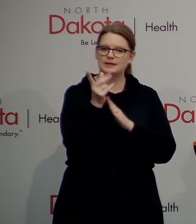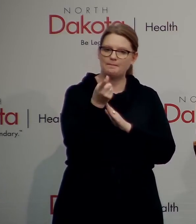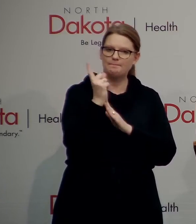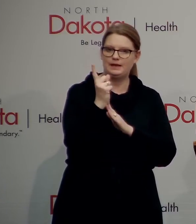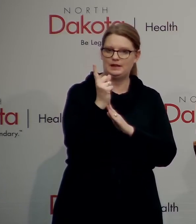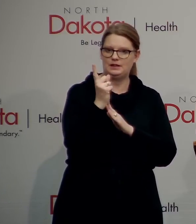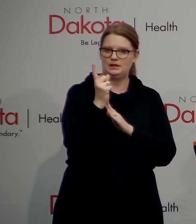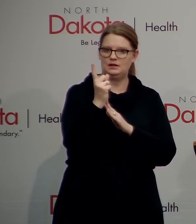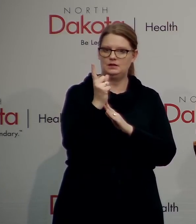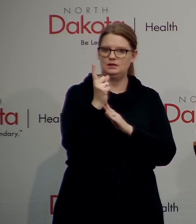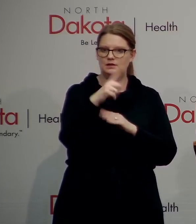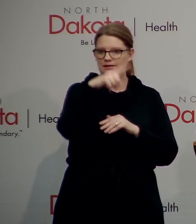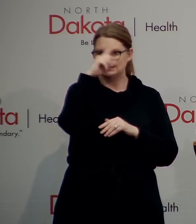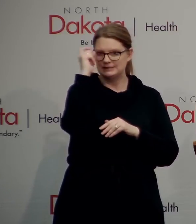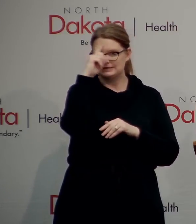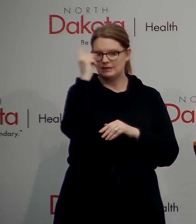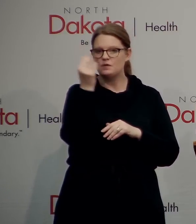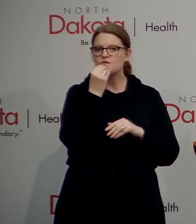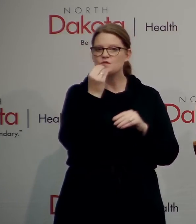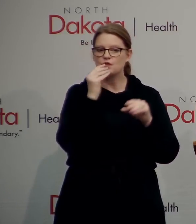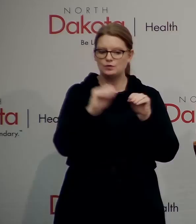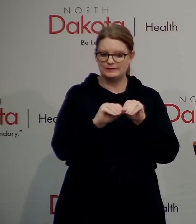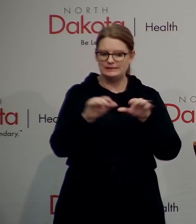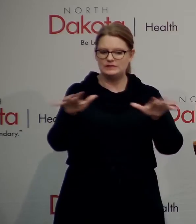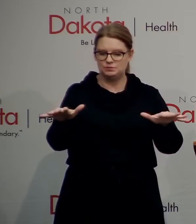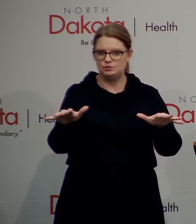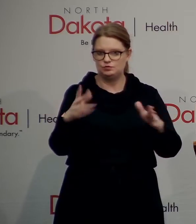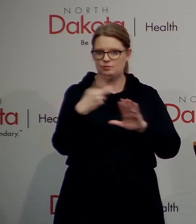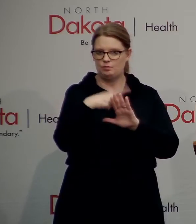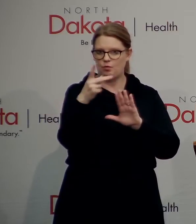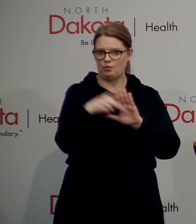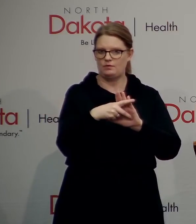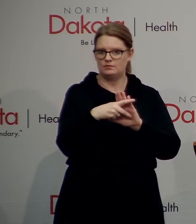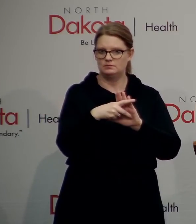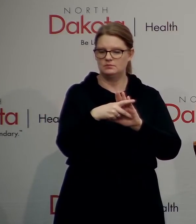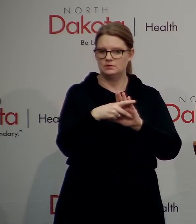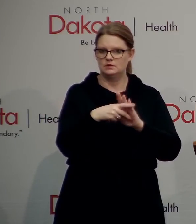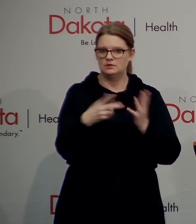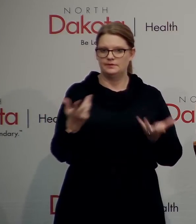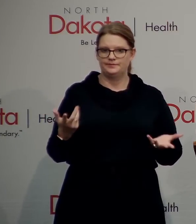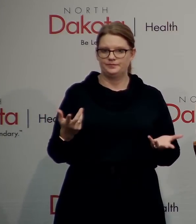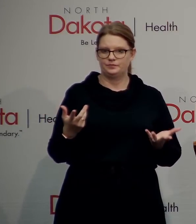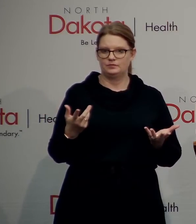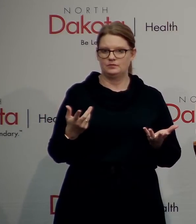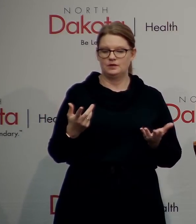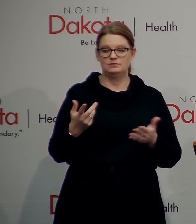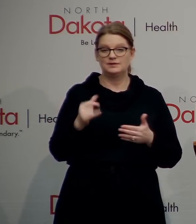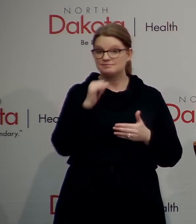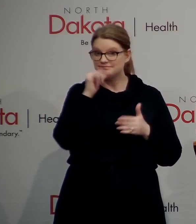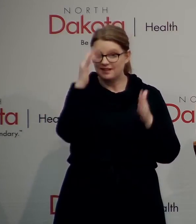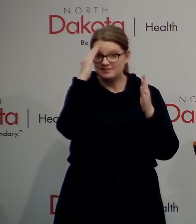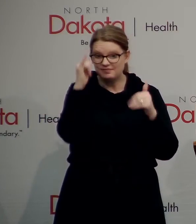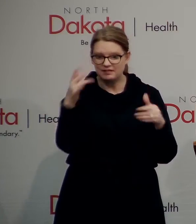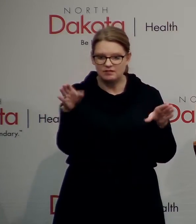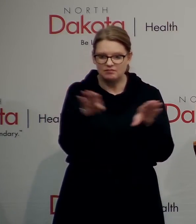immediately the summer food distribution program to meet these unanticipated closures across the